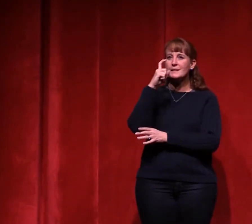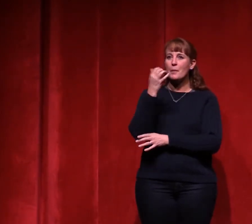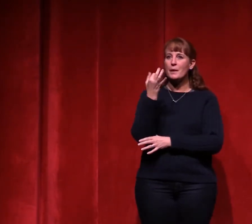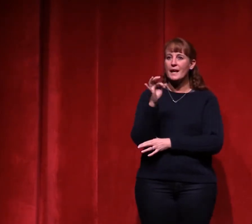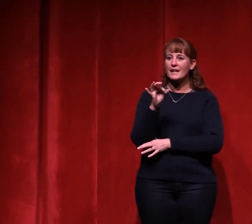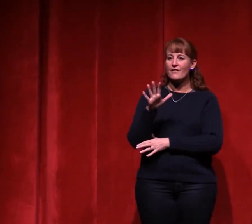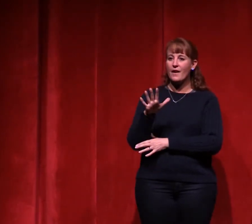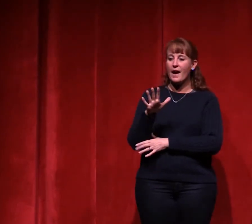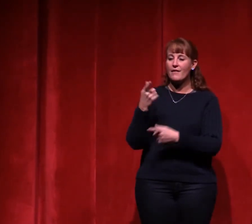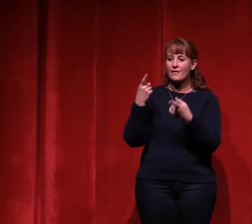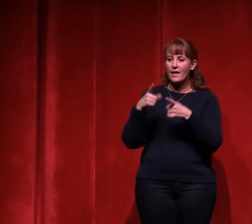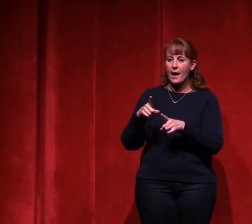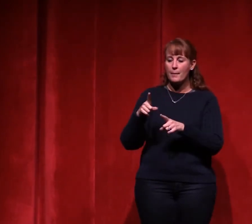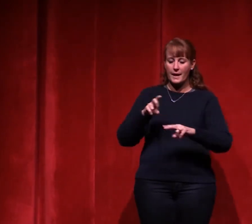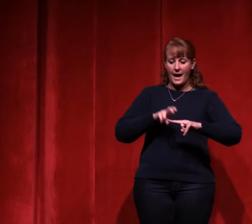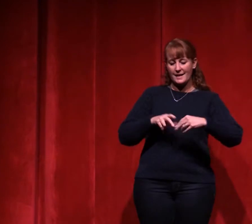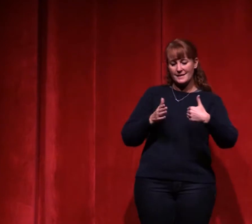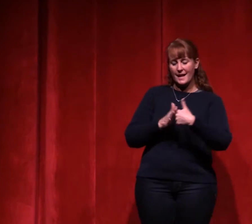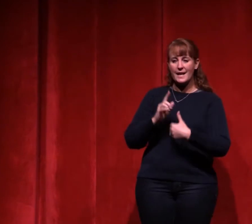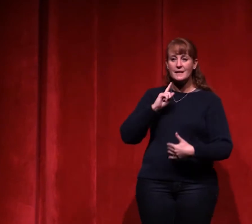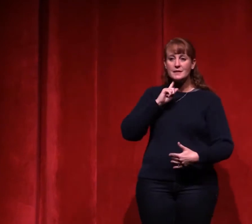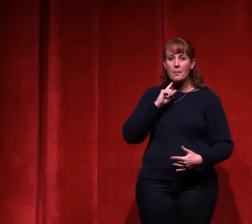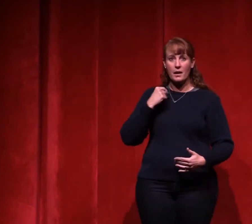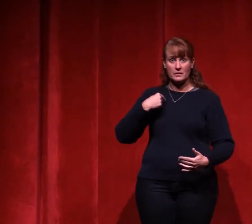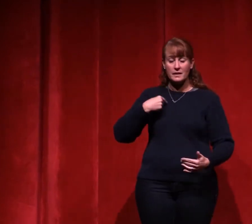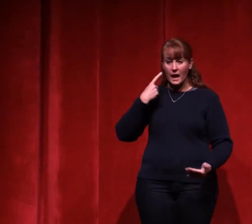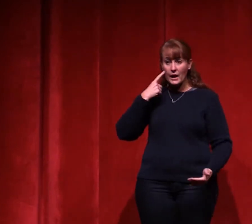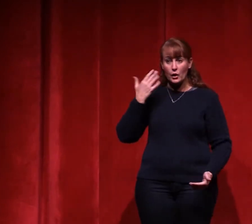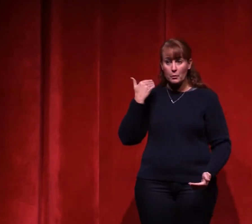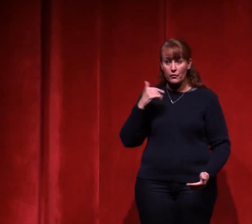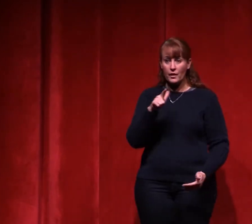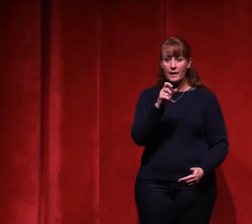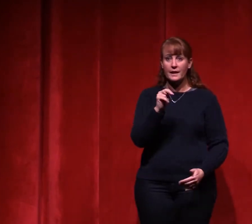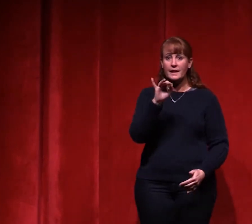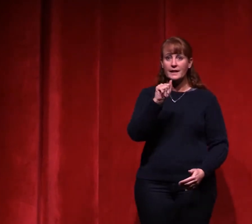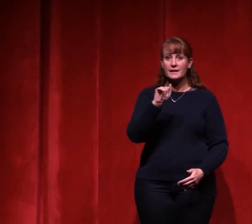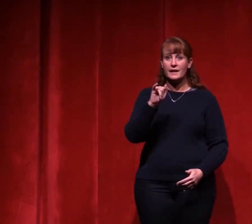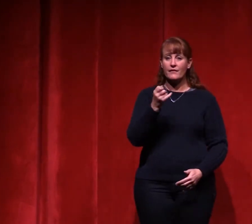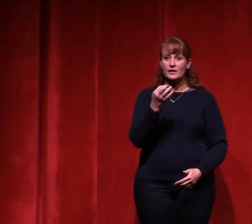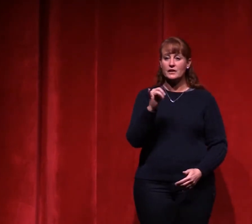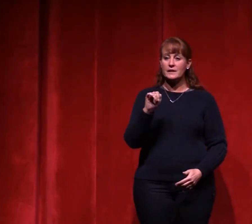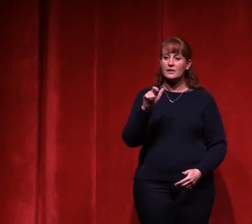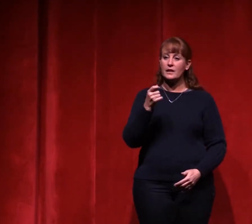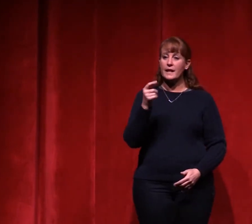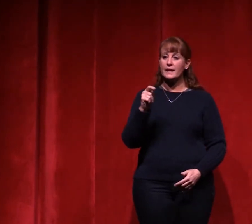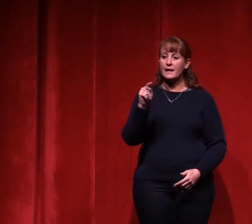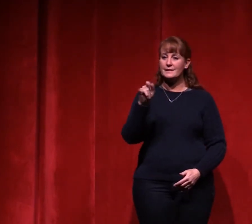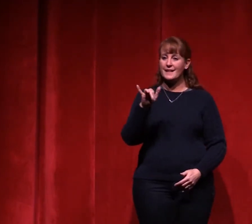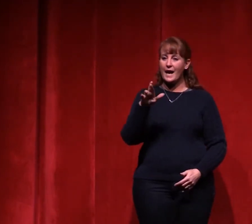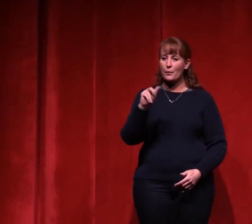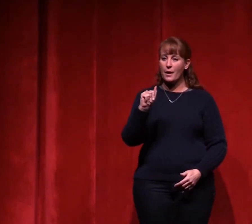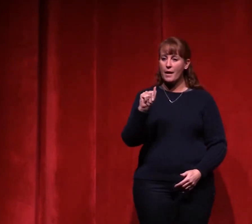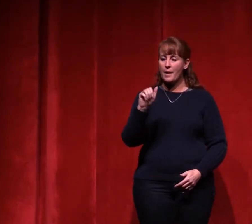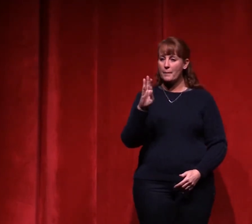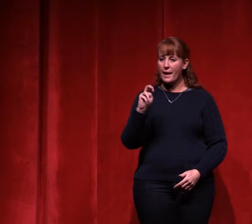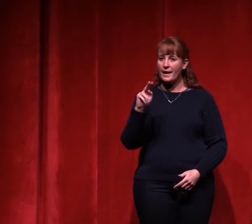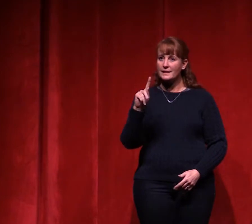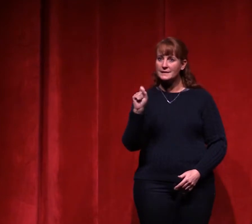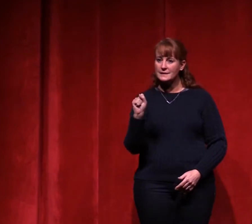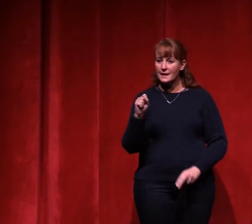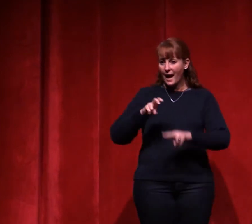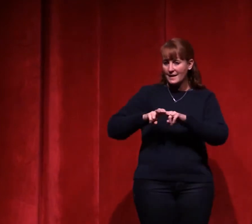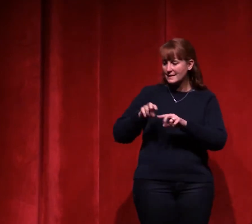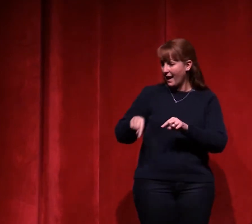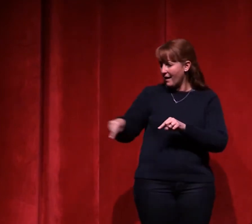du Louvre, I sat next to models that even I had heard of, Linda Evangelista, Helena Christensen, Tyra Banks.